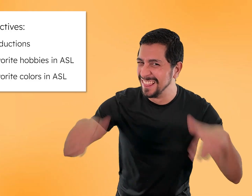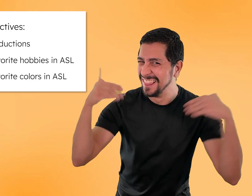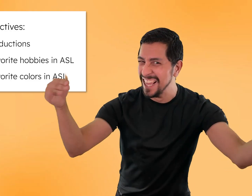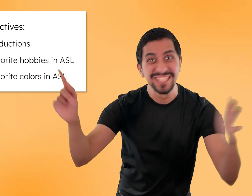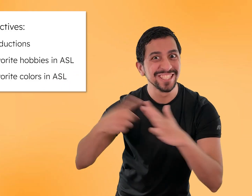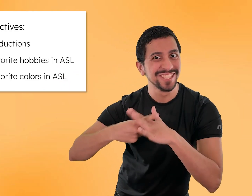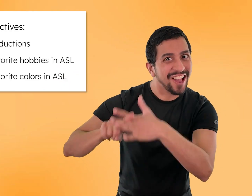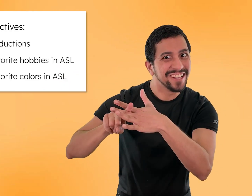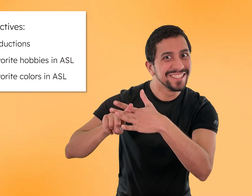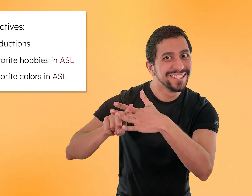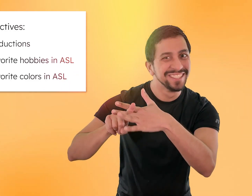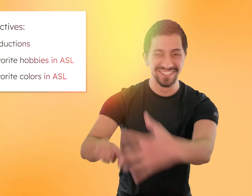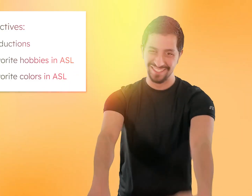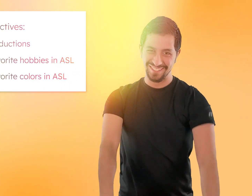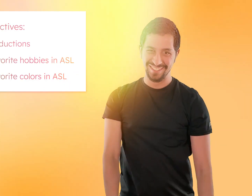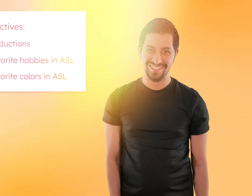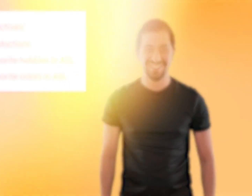Let's get started.